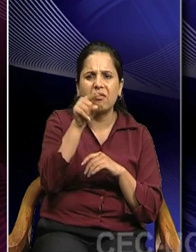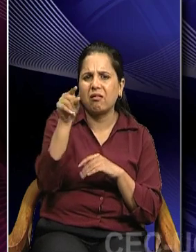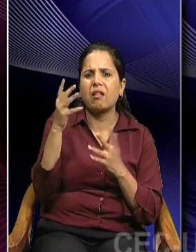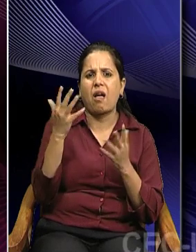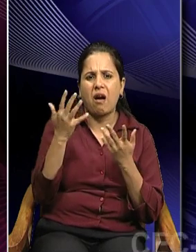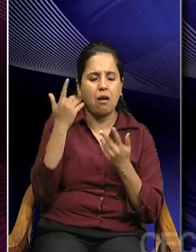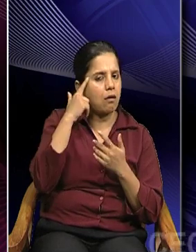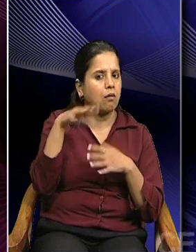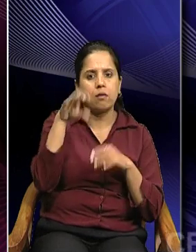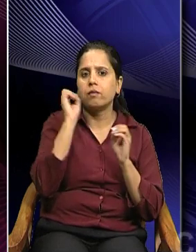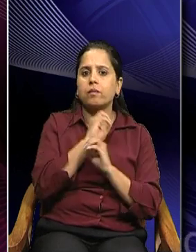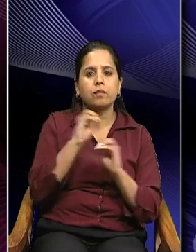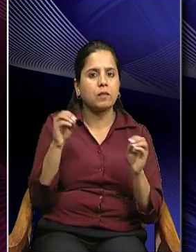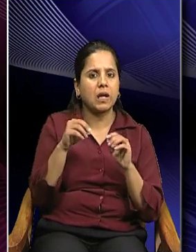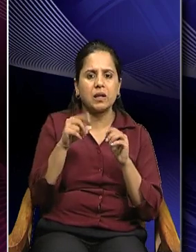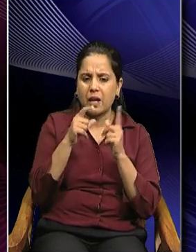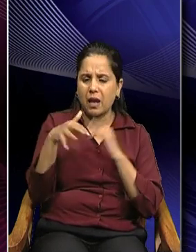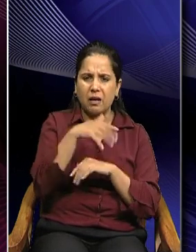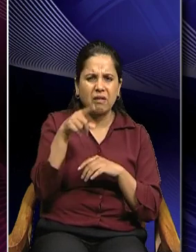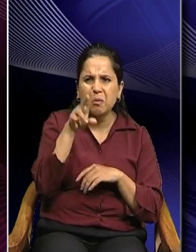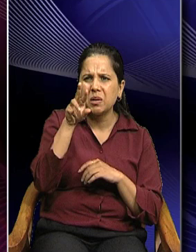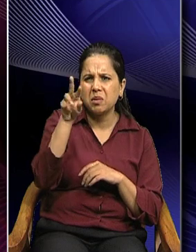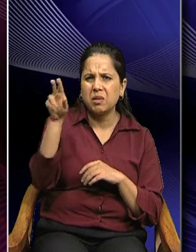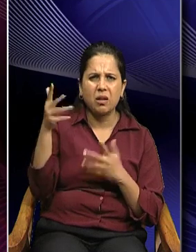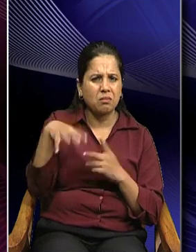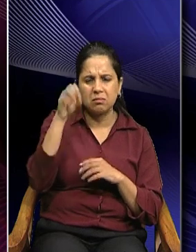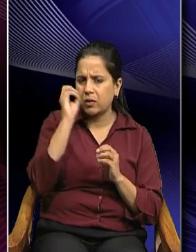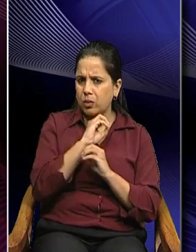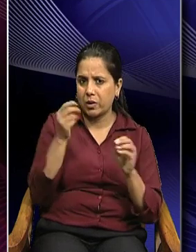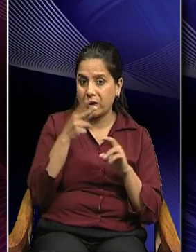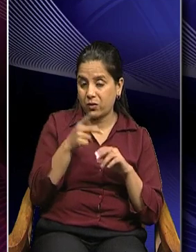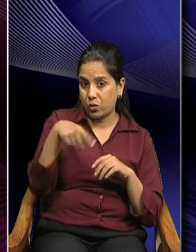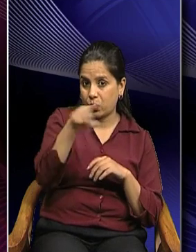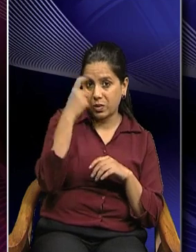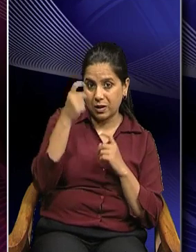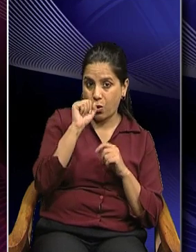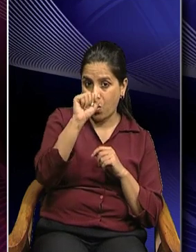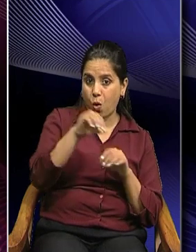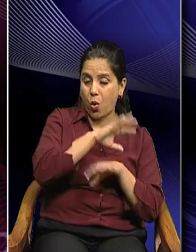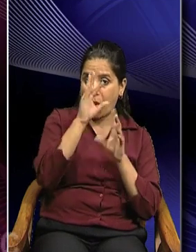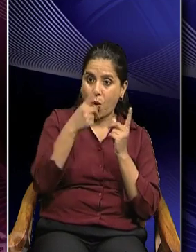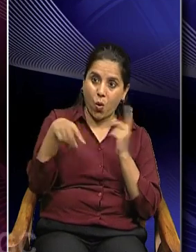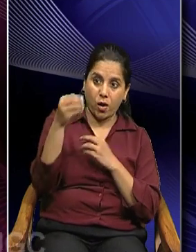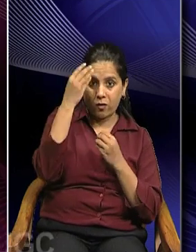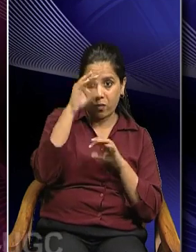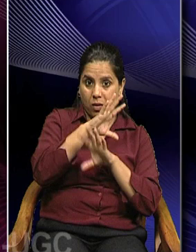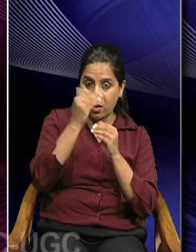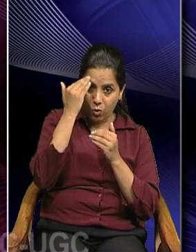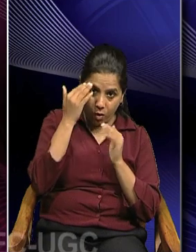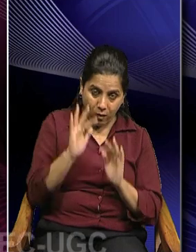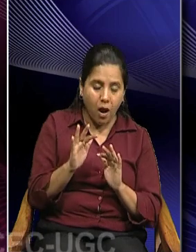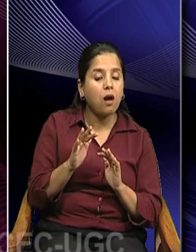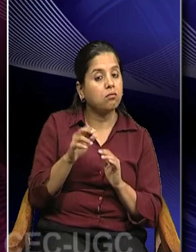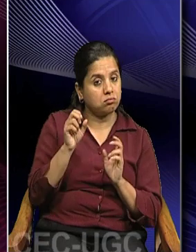of data they are not able to interpret. So if you think that your all customers are information rich, of course it is